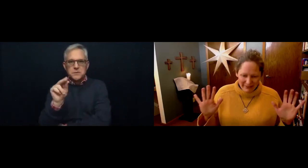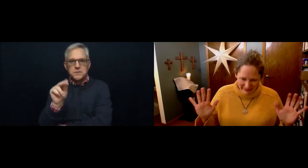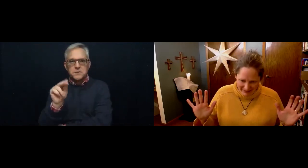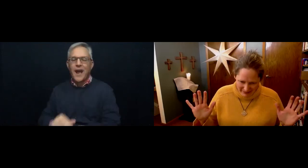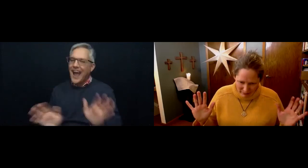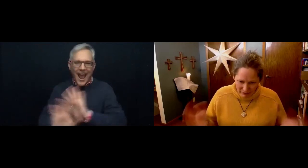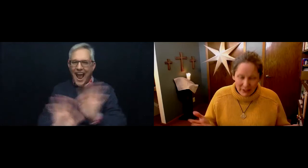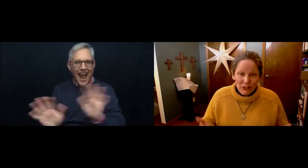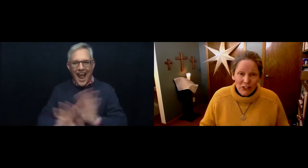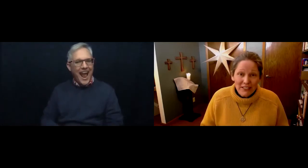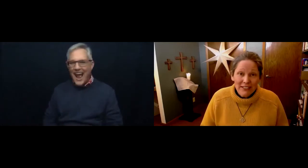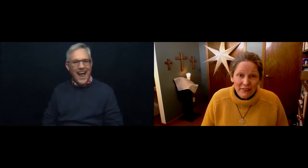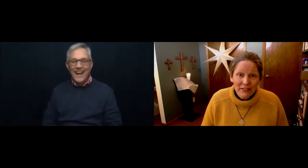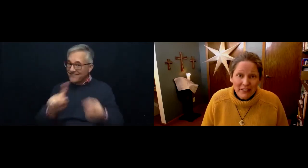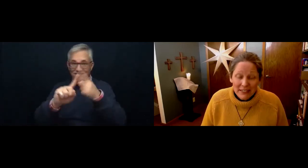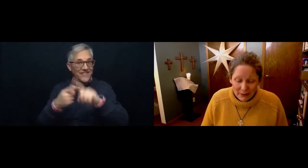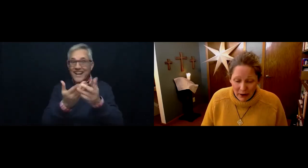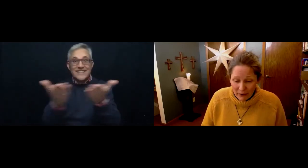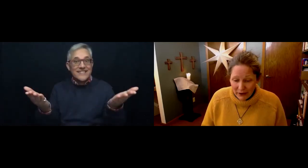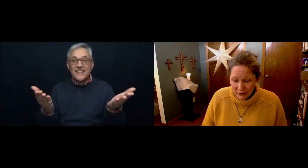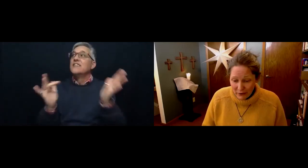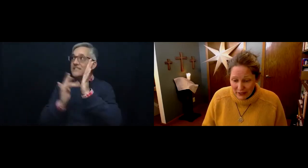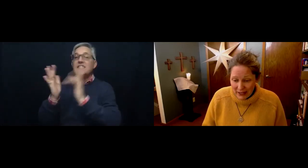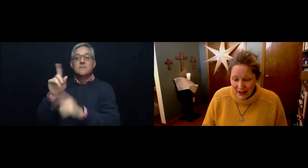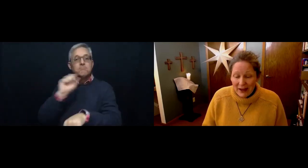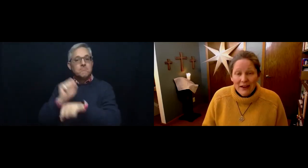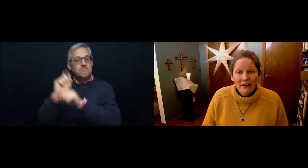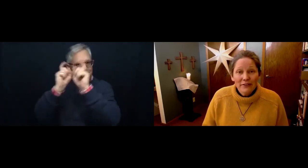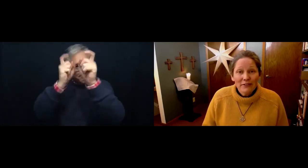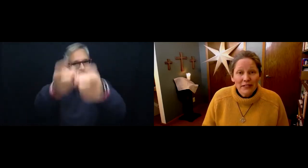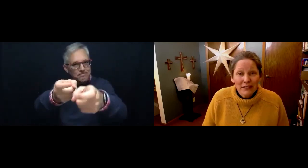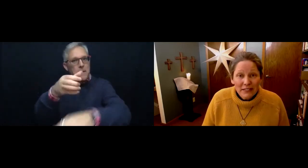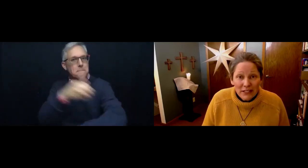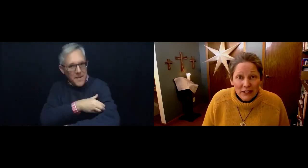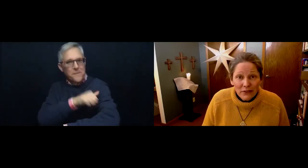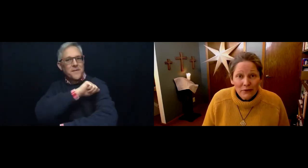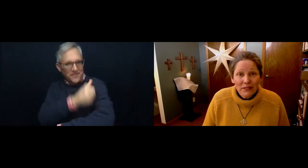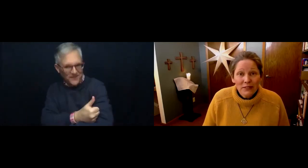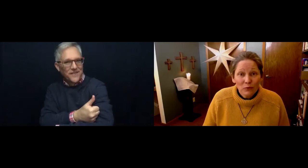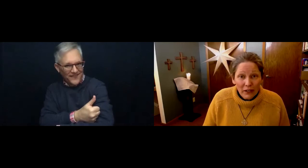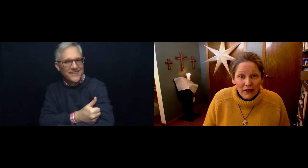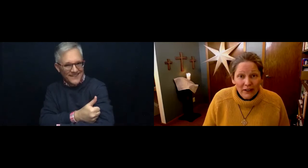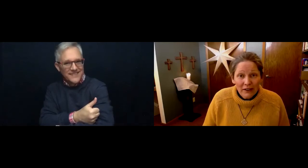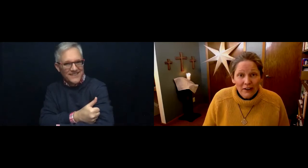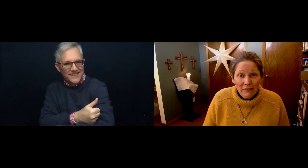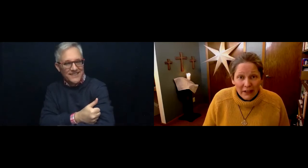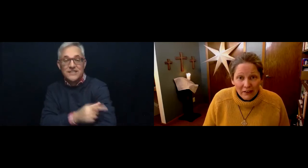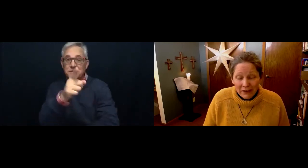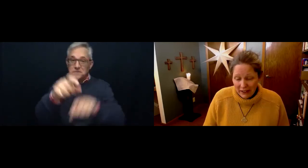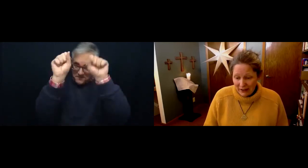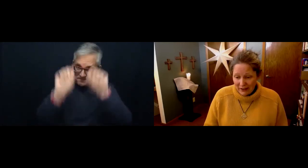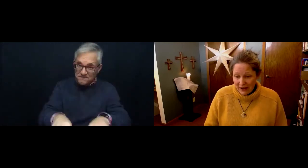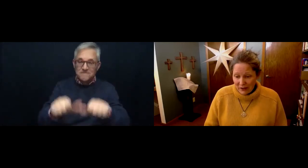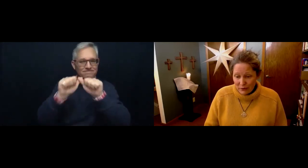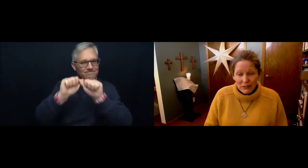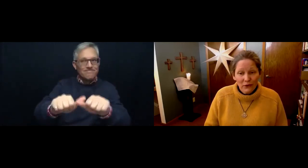But my friends, Jesus gives us his power and authority to continue this work of